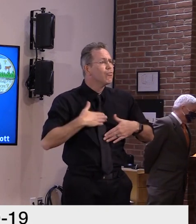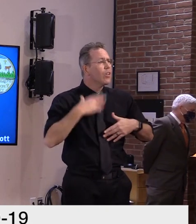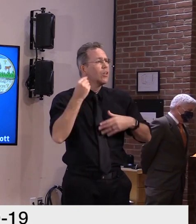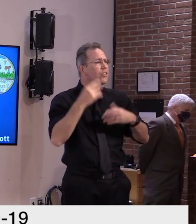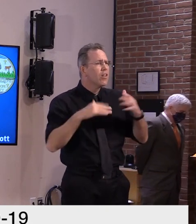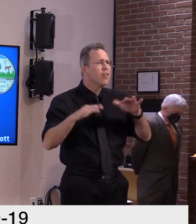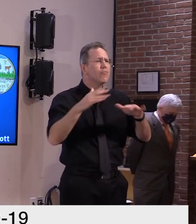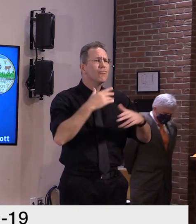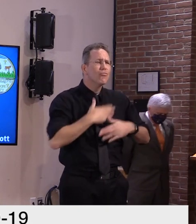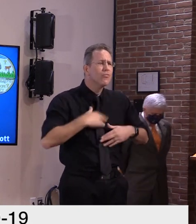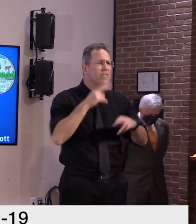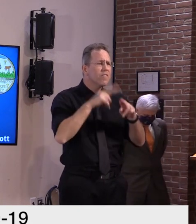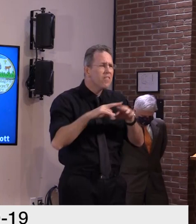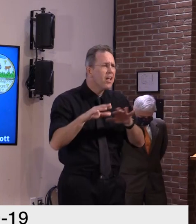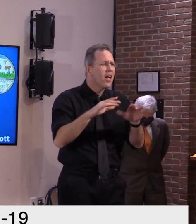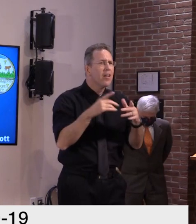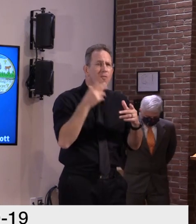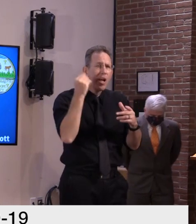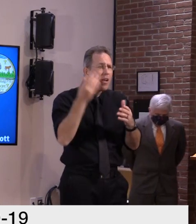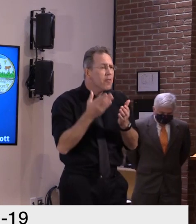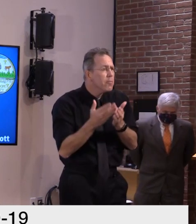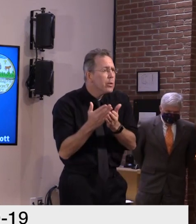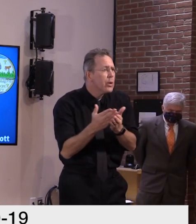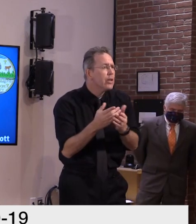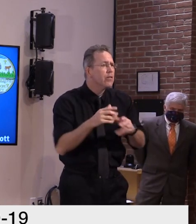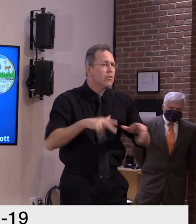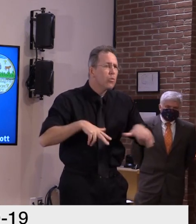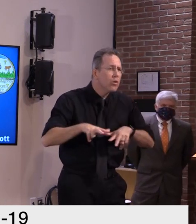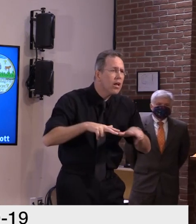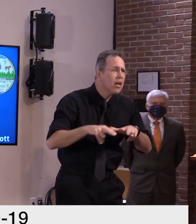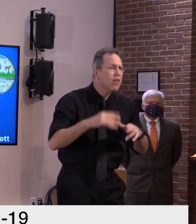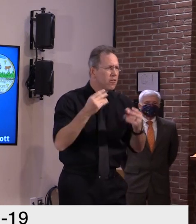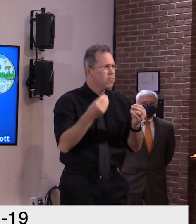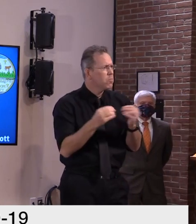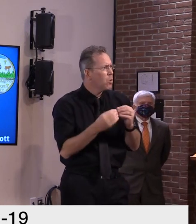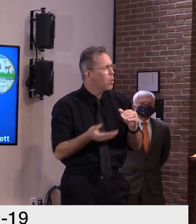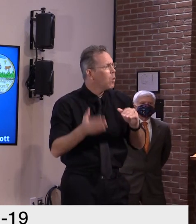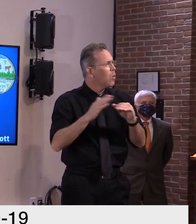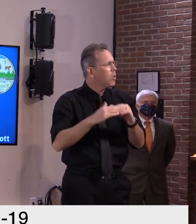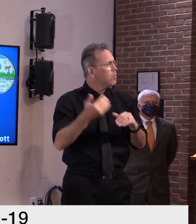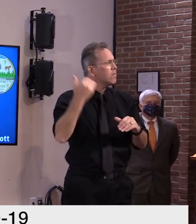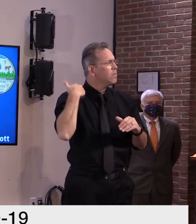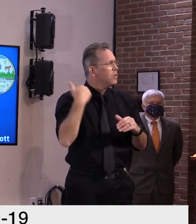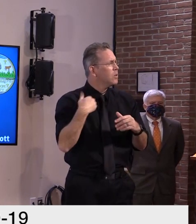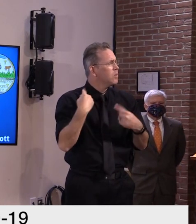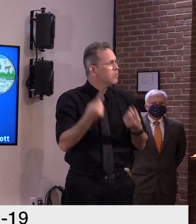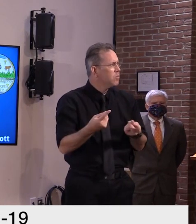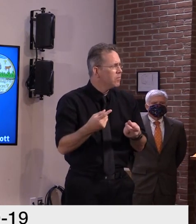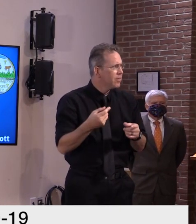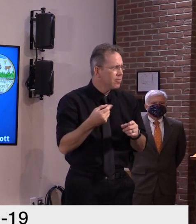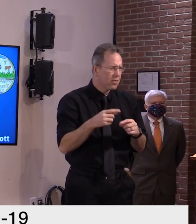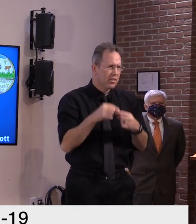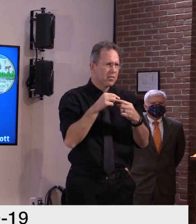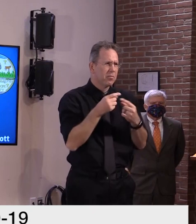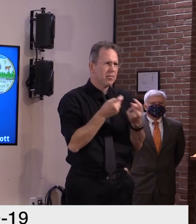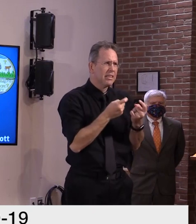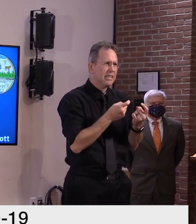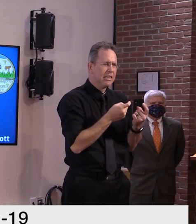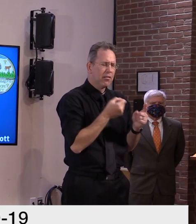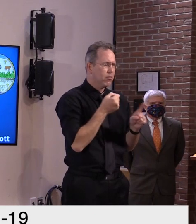will ski more. But this could be the year to take up skiing if you're a Vermonter. And John, I might just,